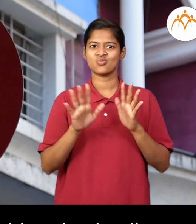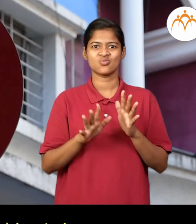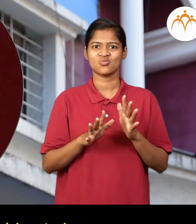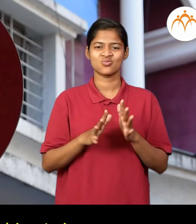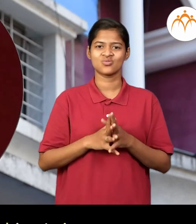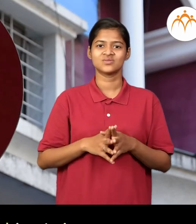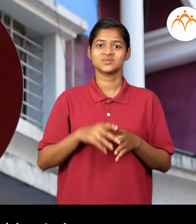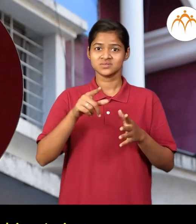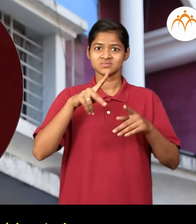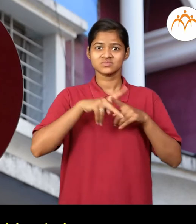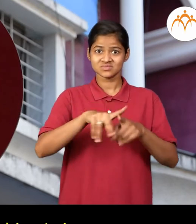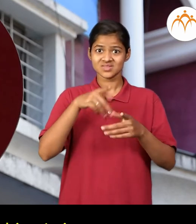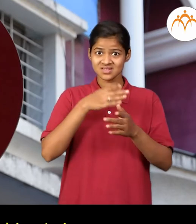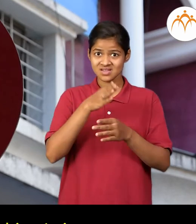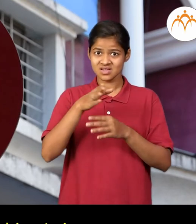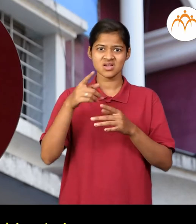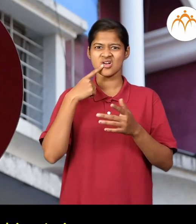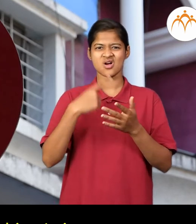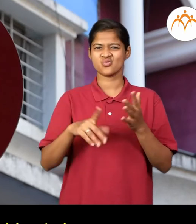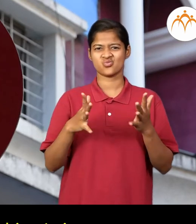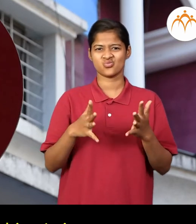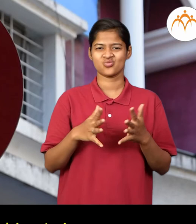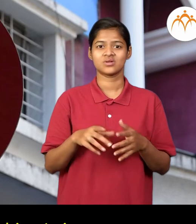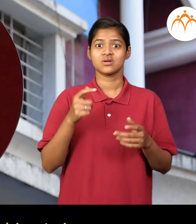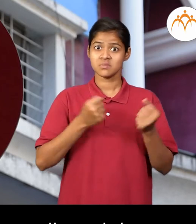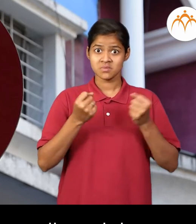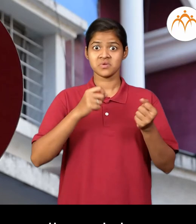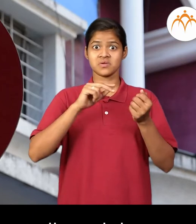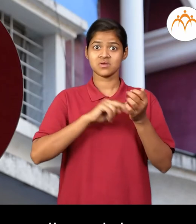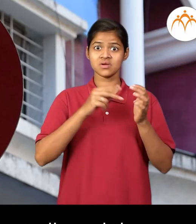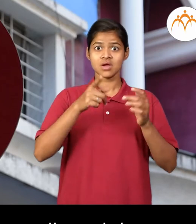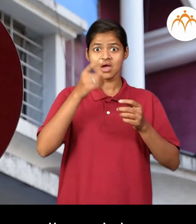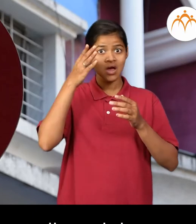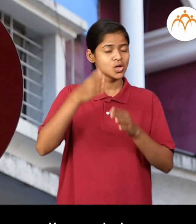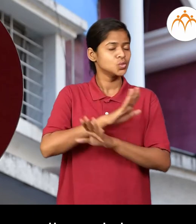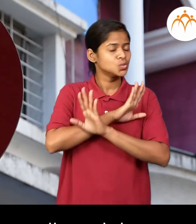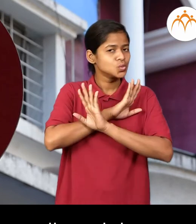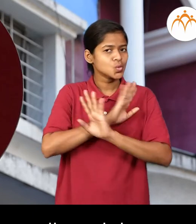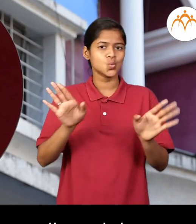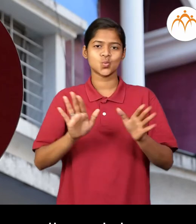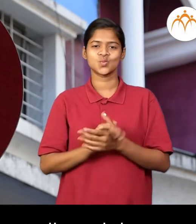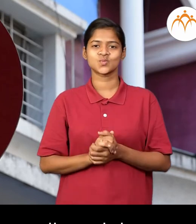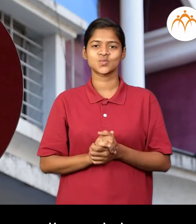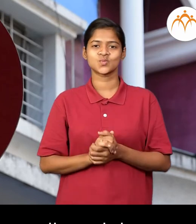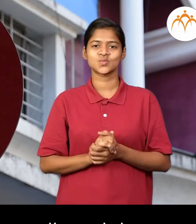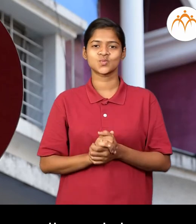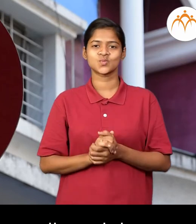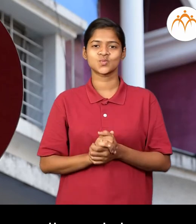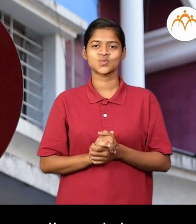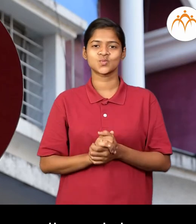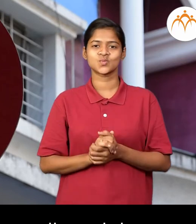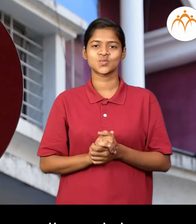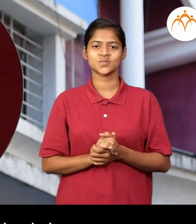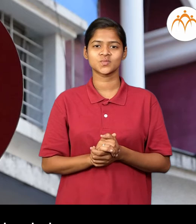line. That is the no parking sign. Parking of the vehicles is not